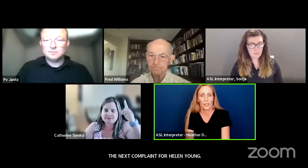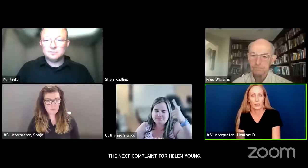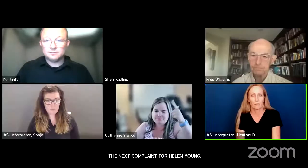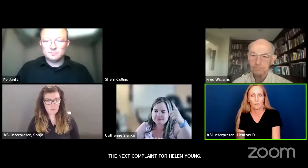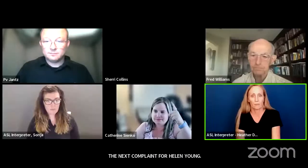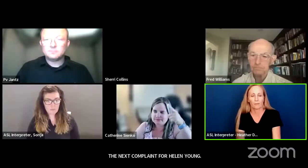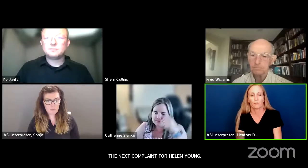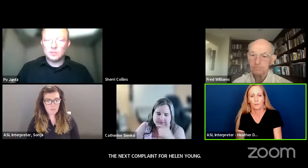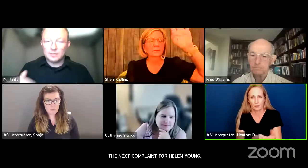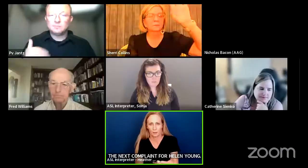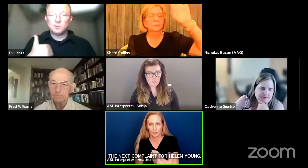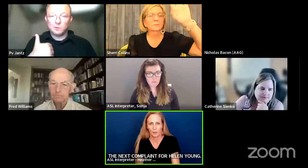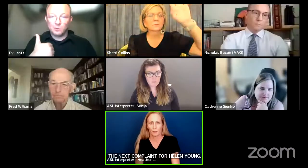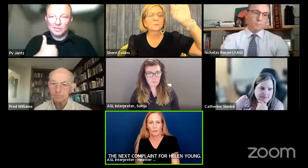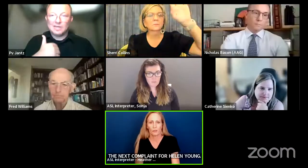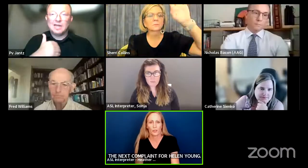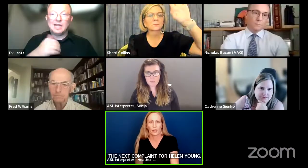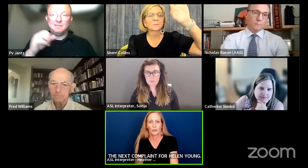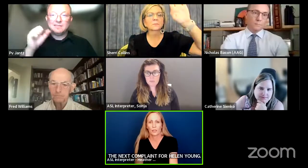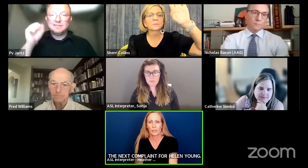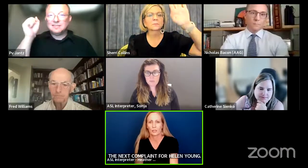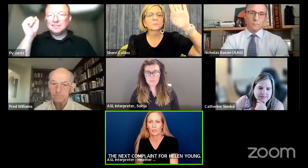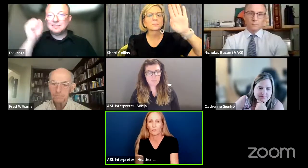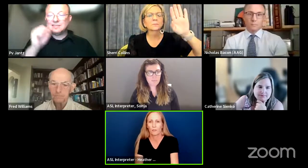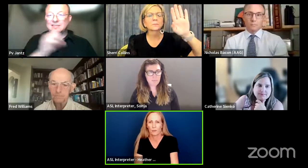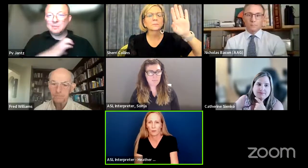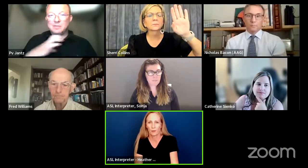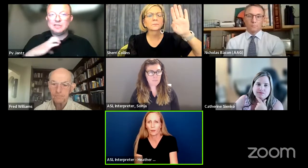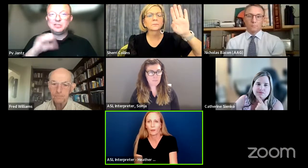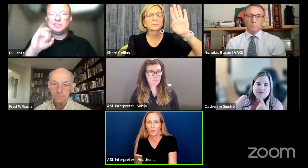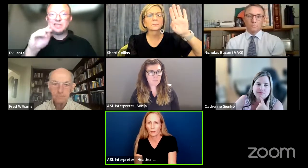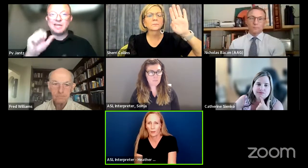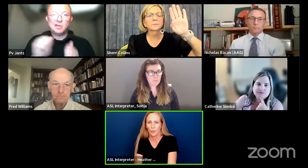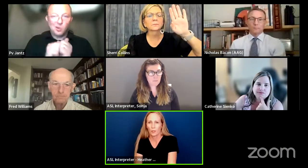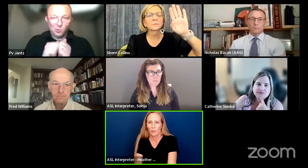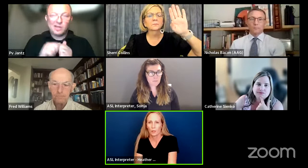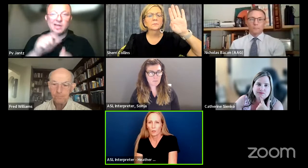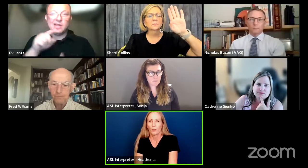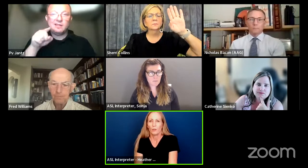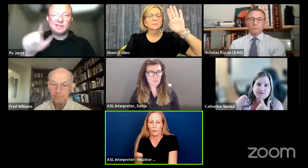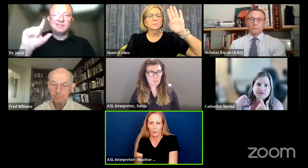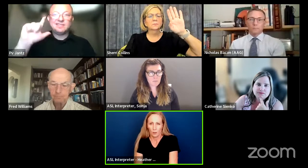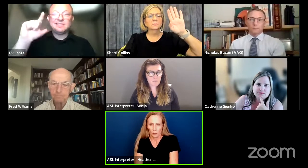Is there a second? Commissioner Cinco seconds.